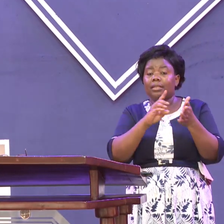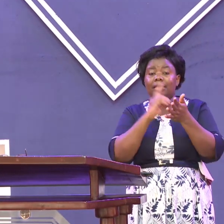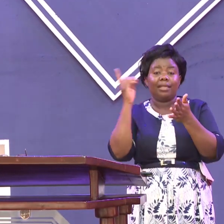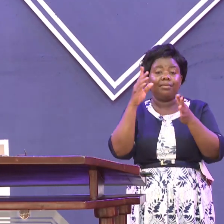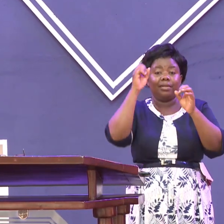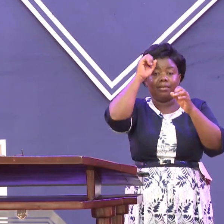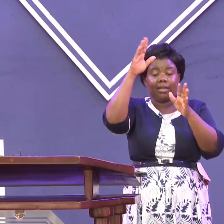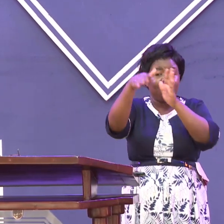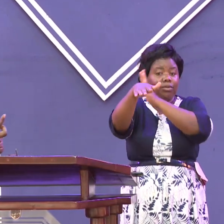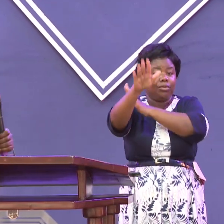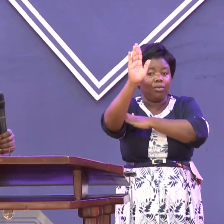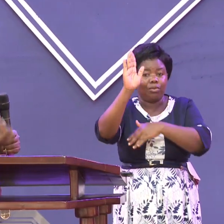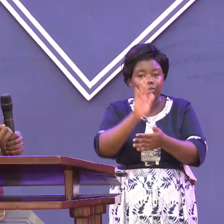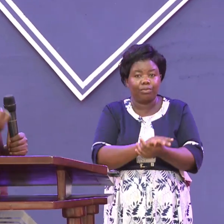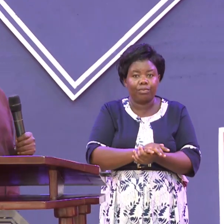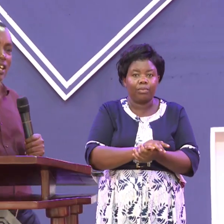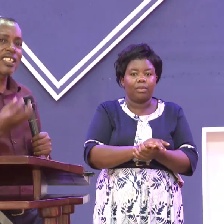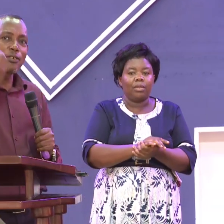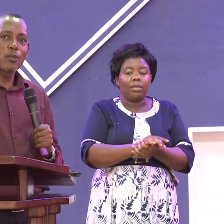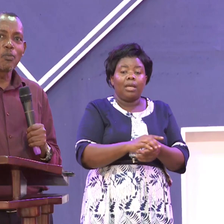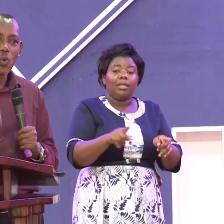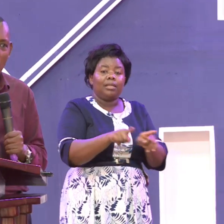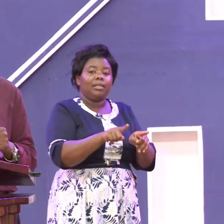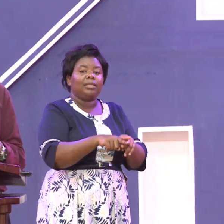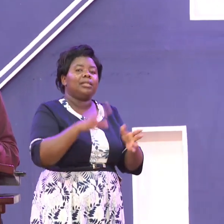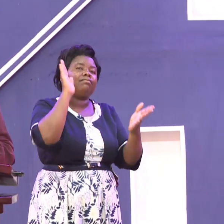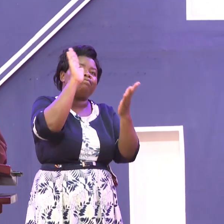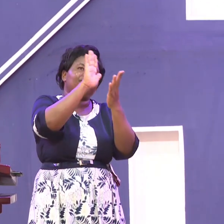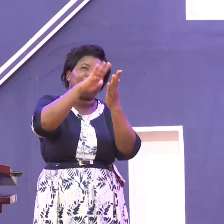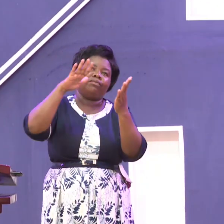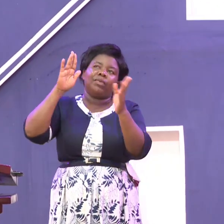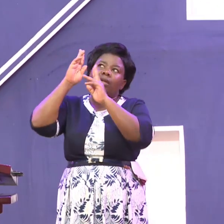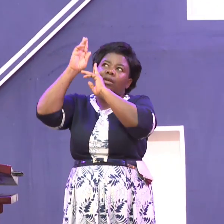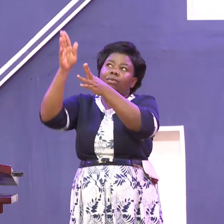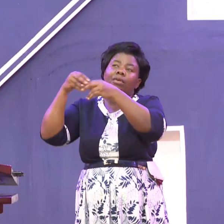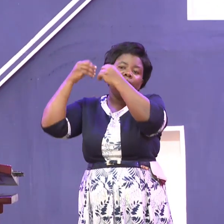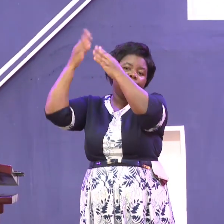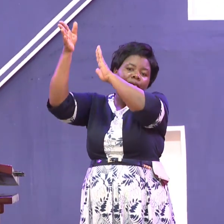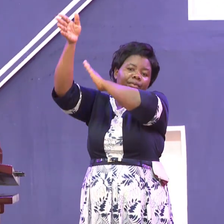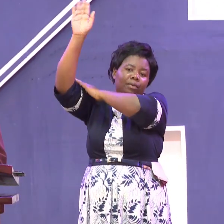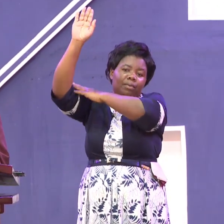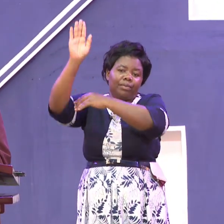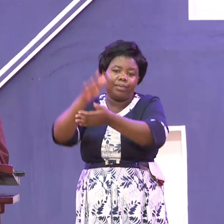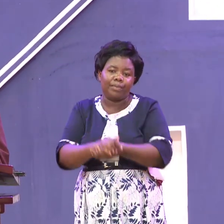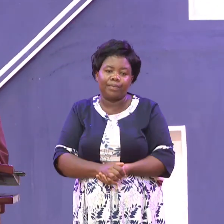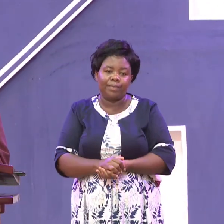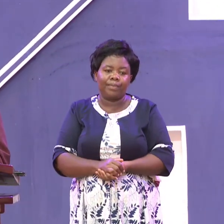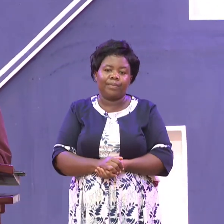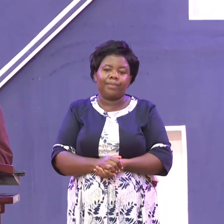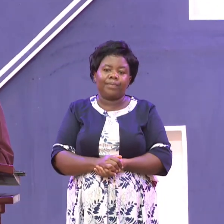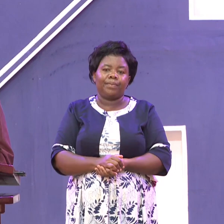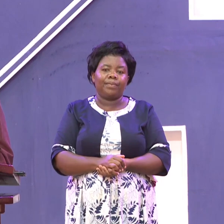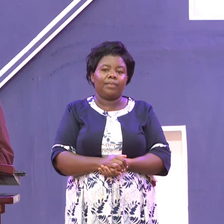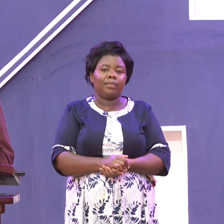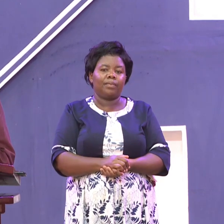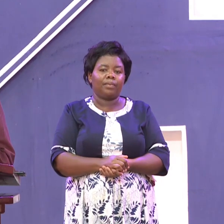That is the image of how he considered God. And that is the respect he will give him.